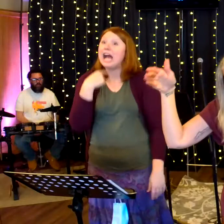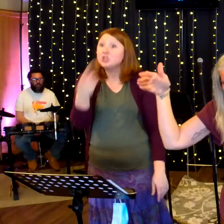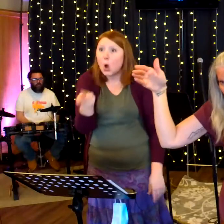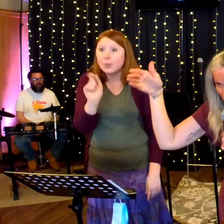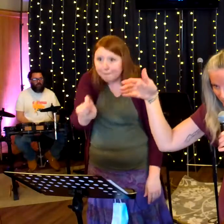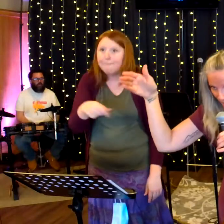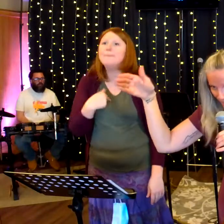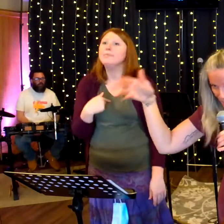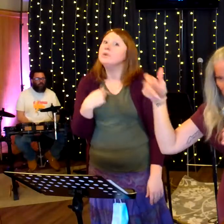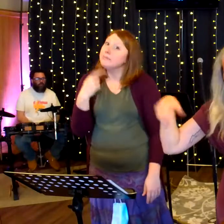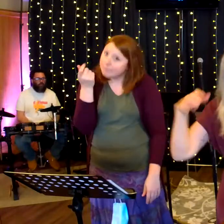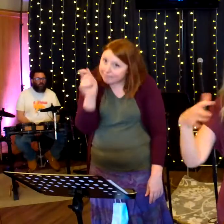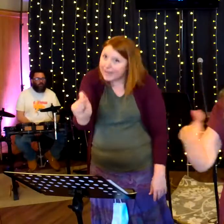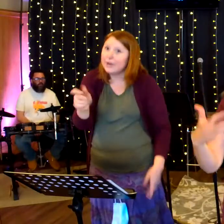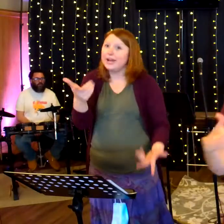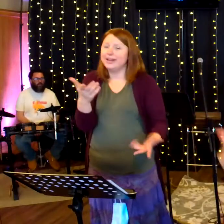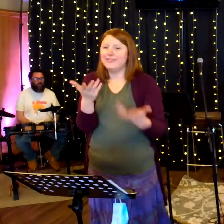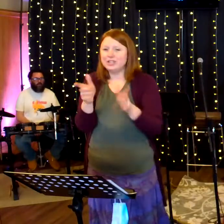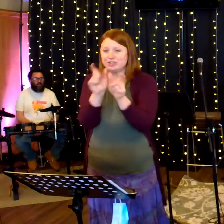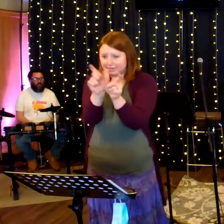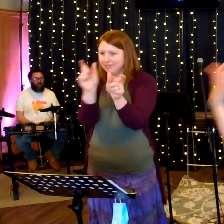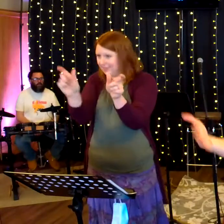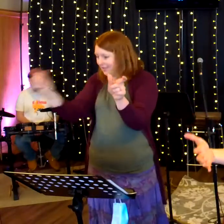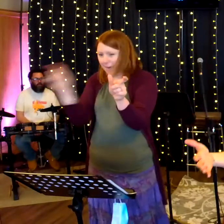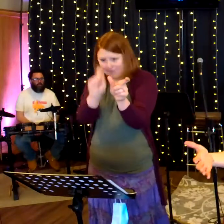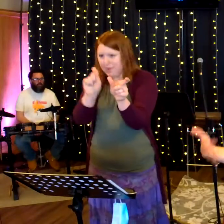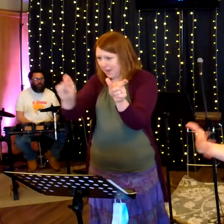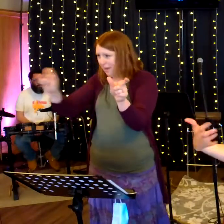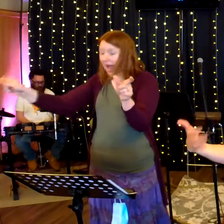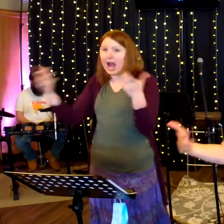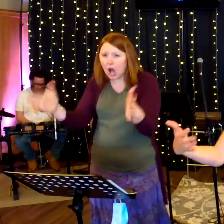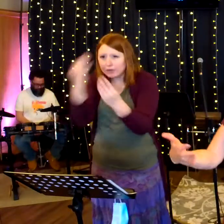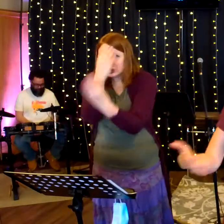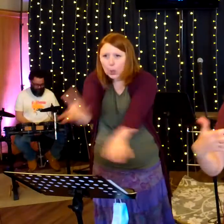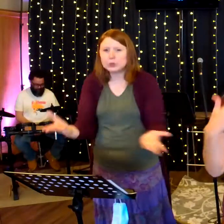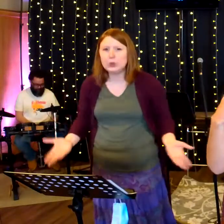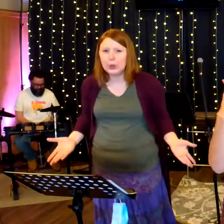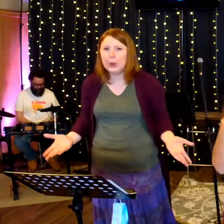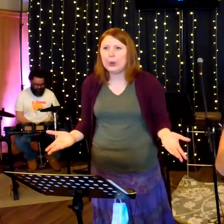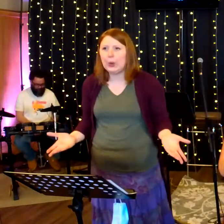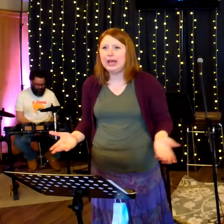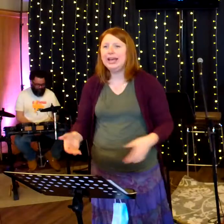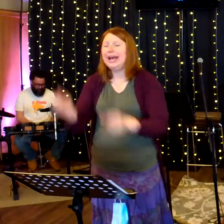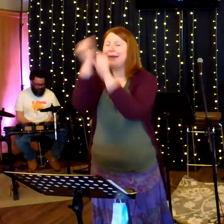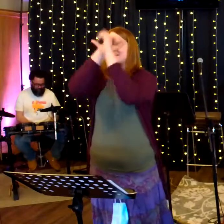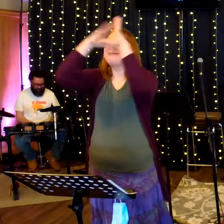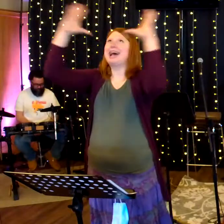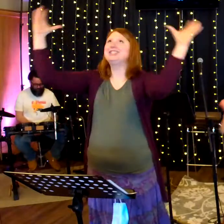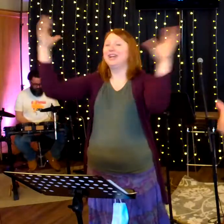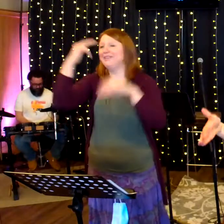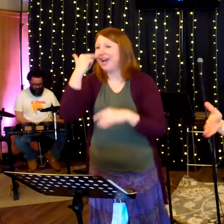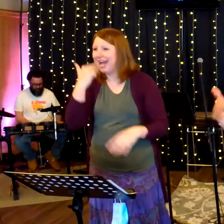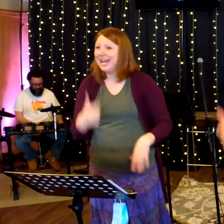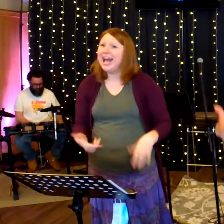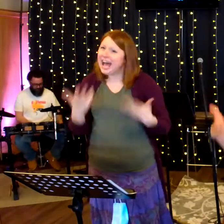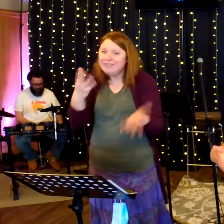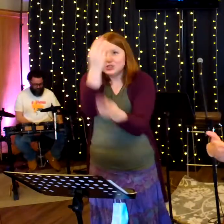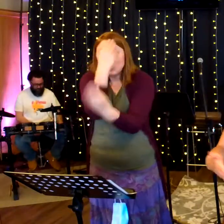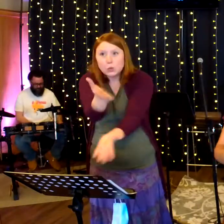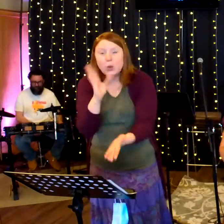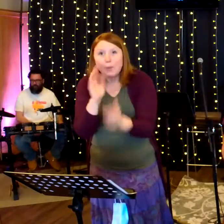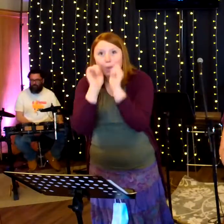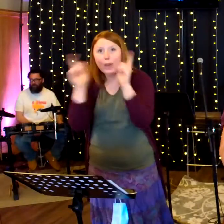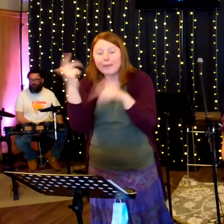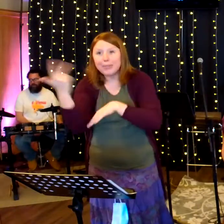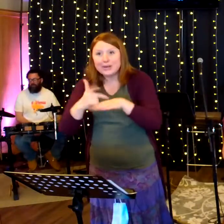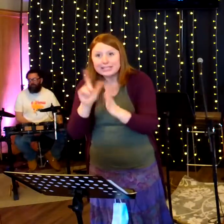you, period, guys, period, right? I mean, this is like what I'm imagining in my face, in my head, right? I told you guys, this is what I've been